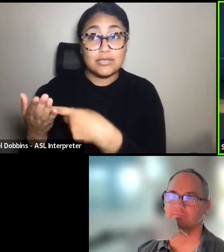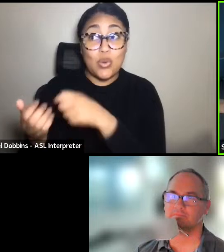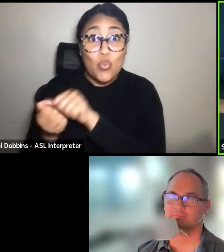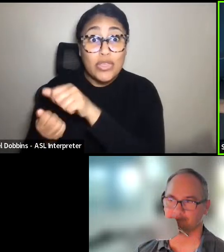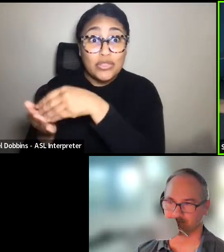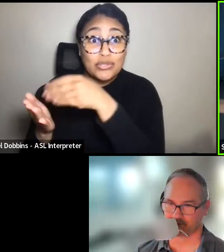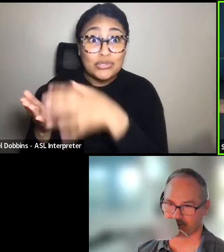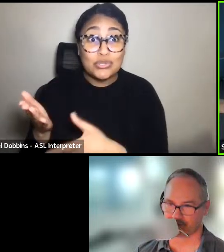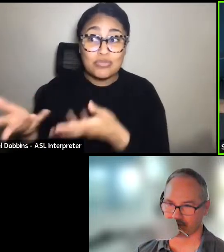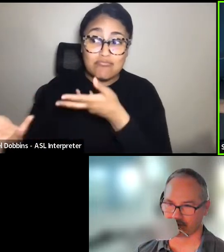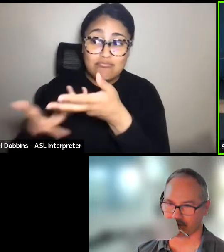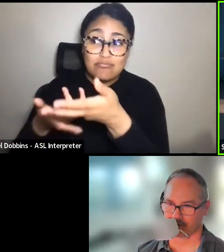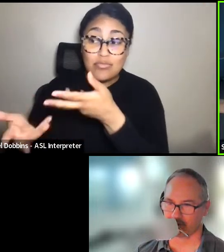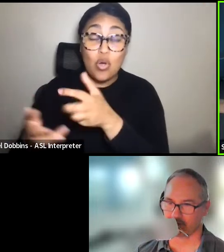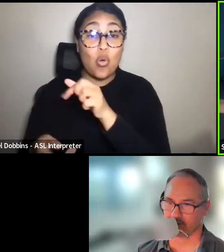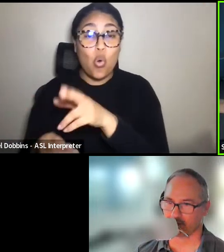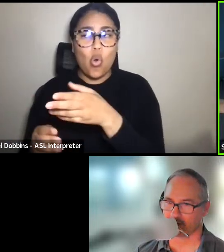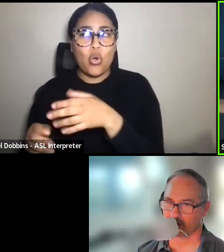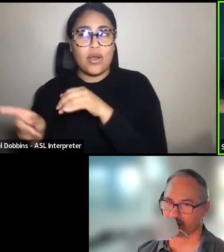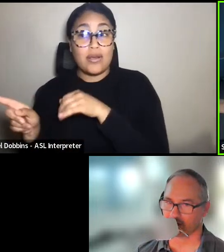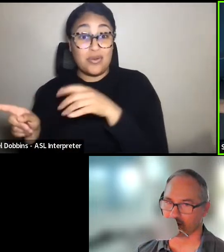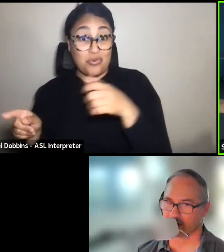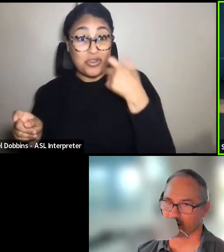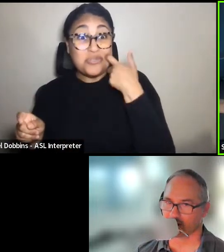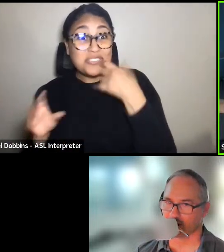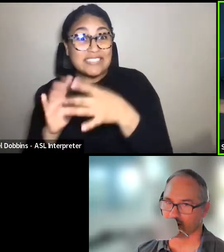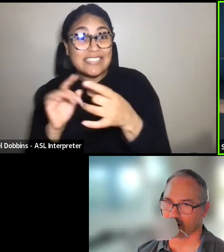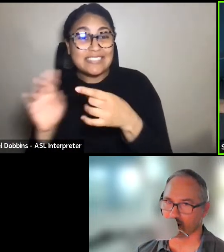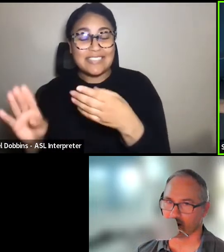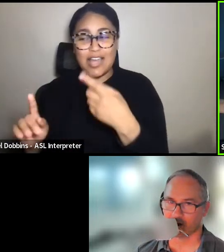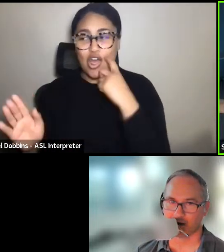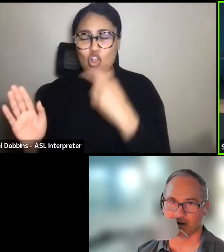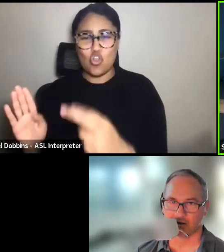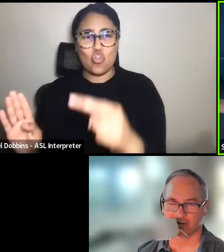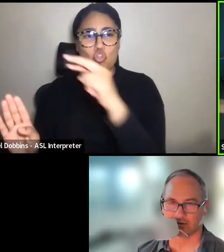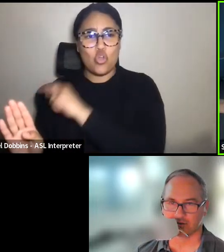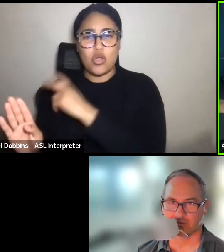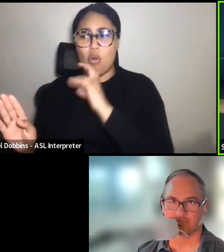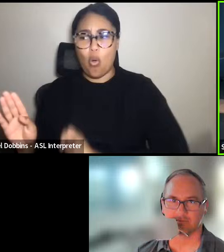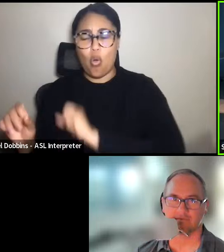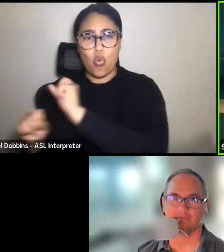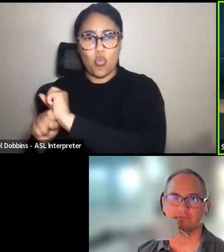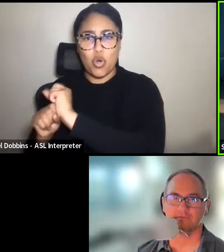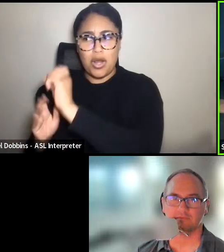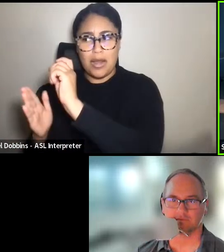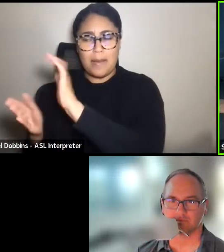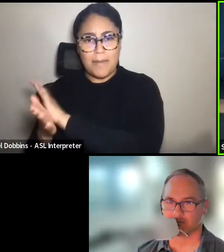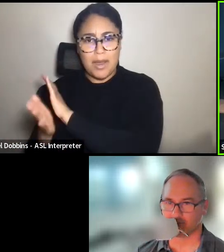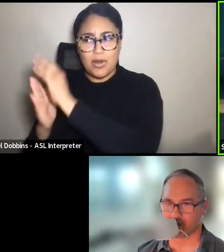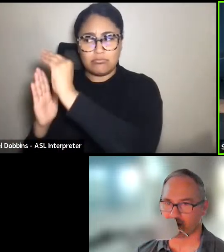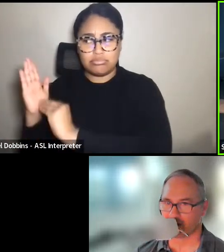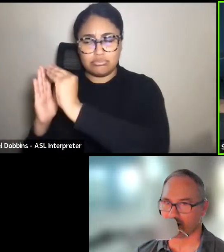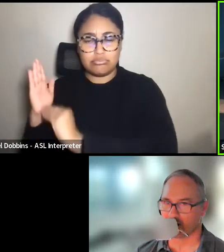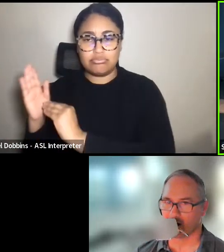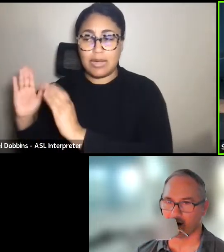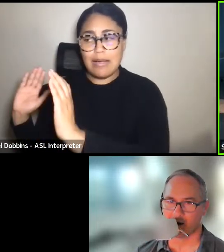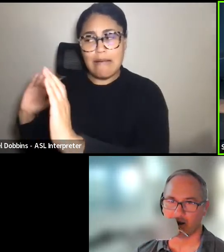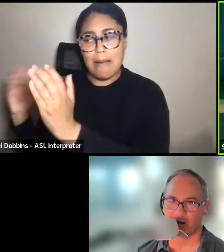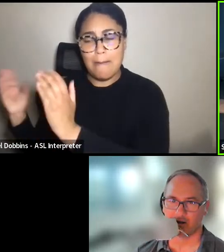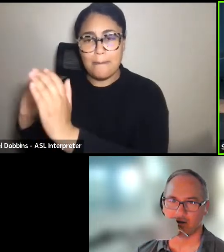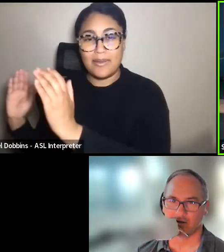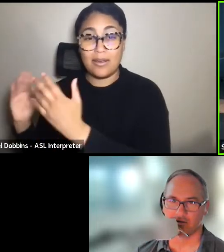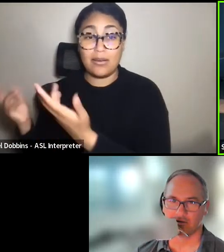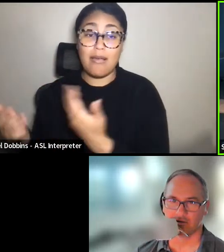to prior student work, as you were mentioning, right? I think that's the thing. There are these AI detectors, and they have been proven